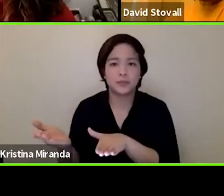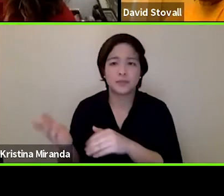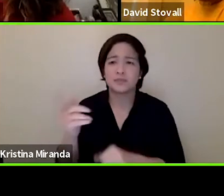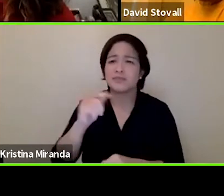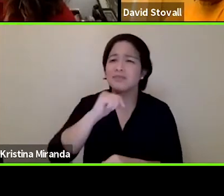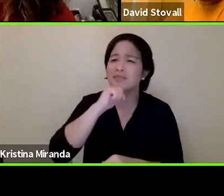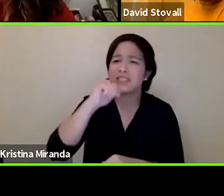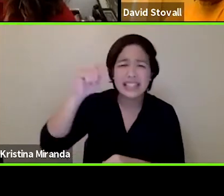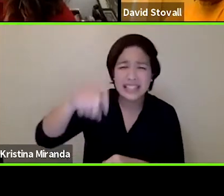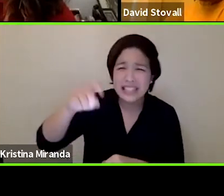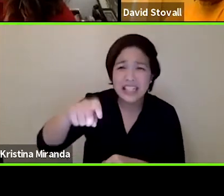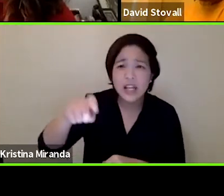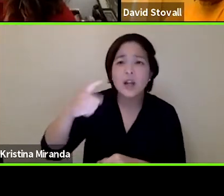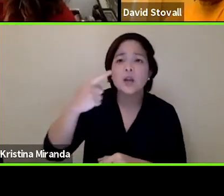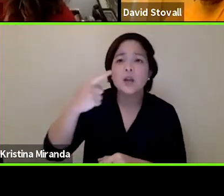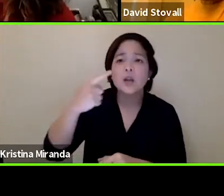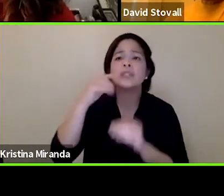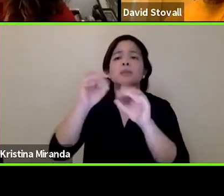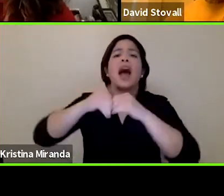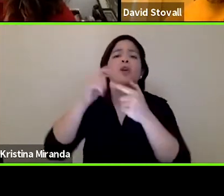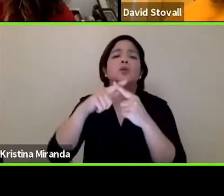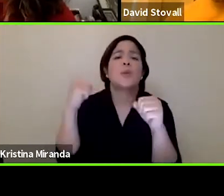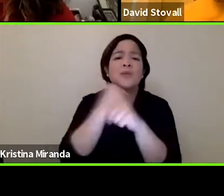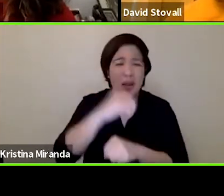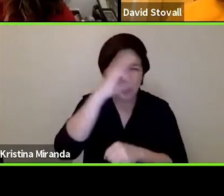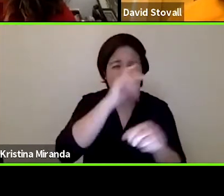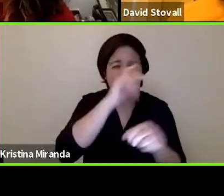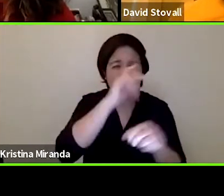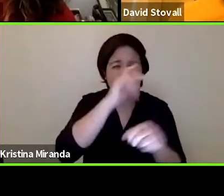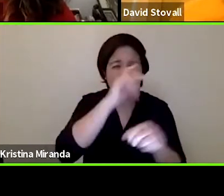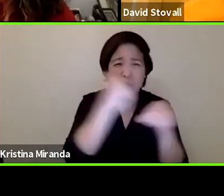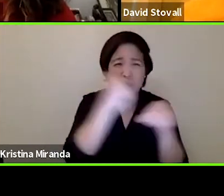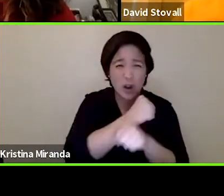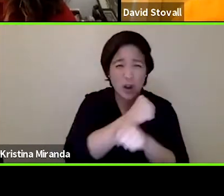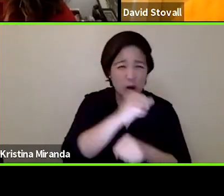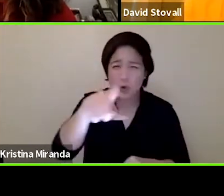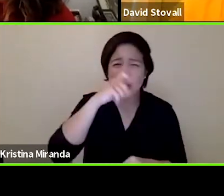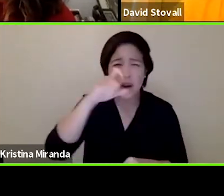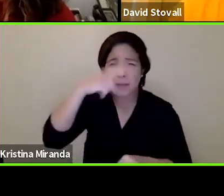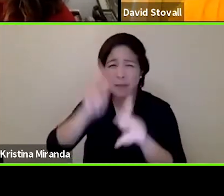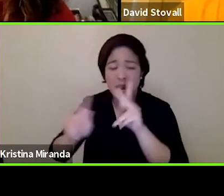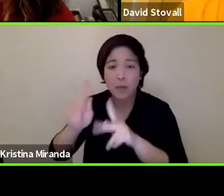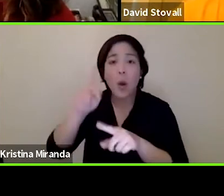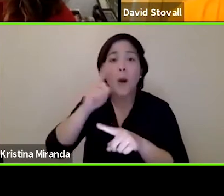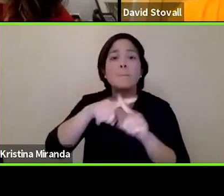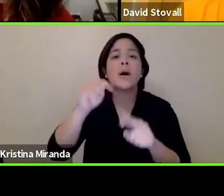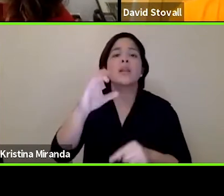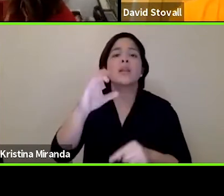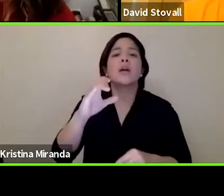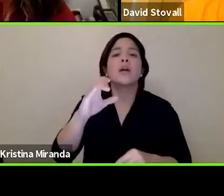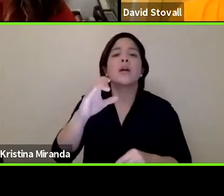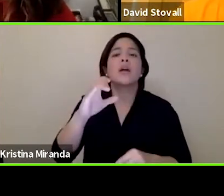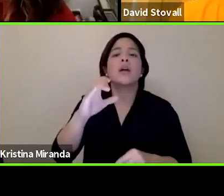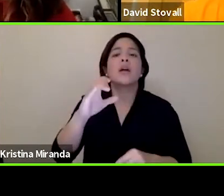how to fight. You don't need Black people for that. But it was the audacity. How dare you? And it was the